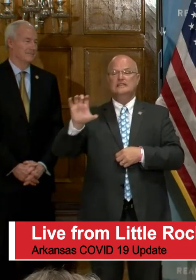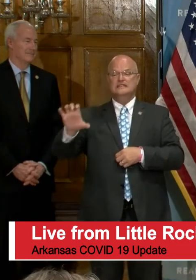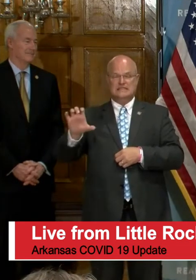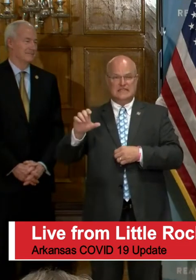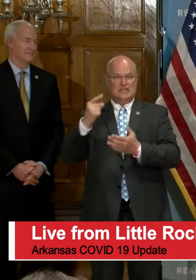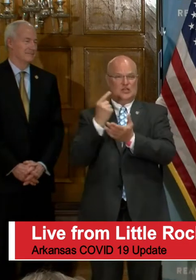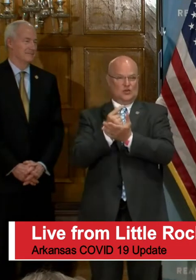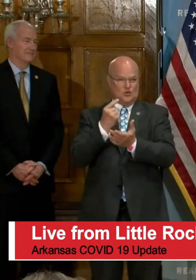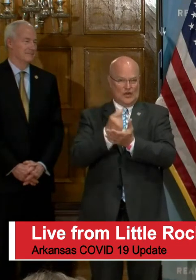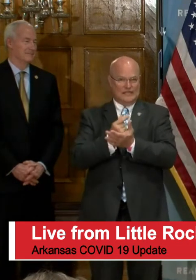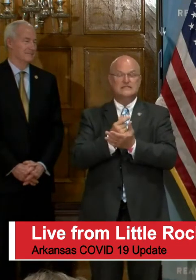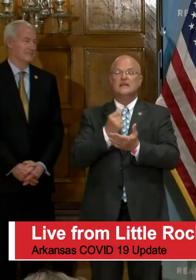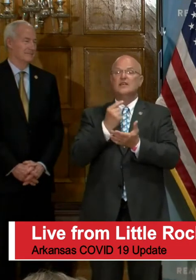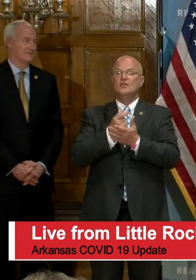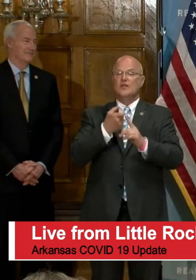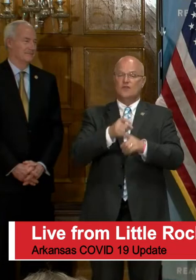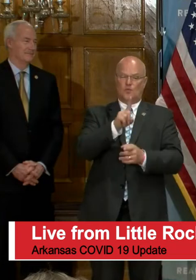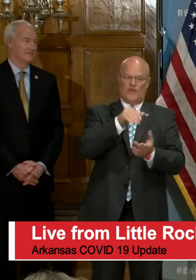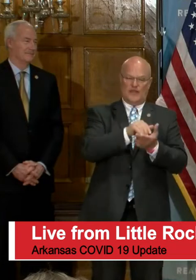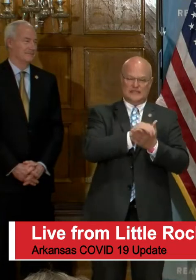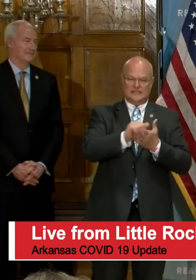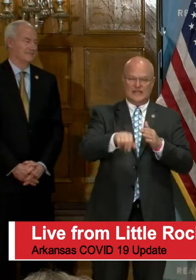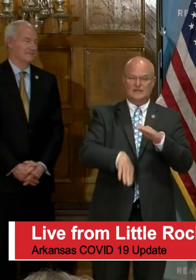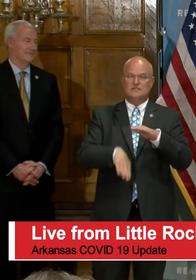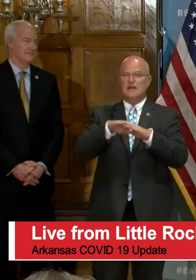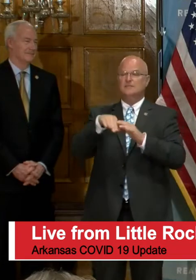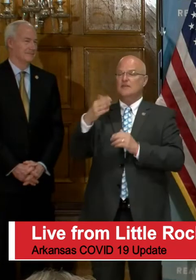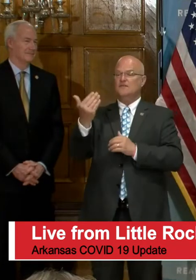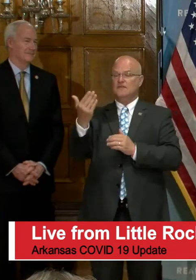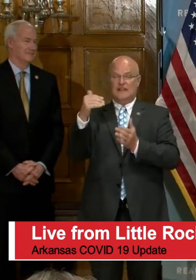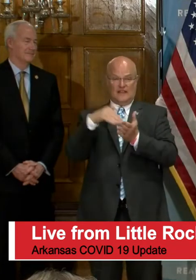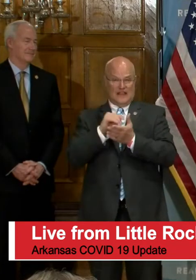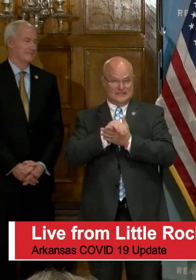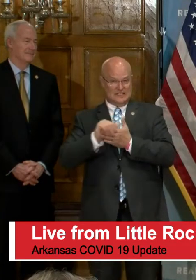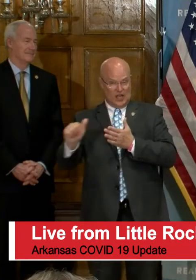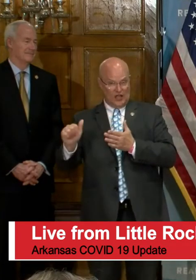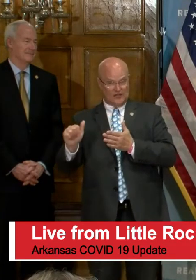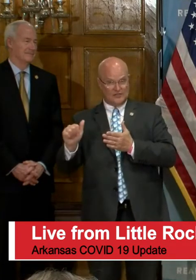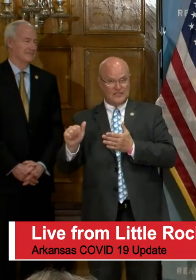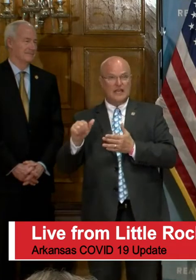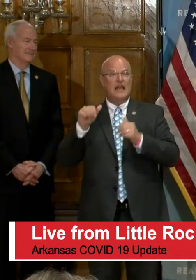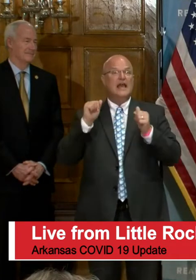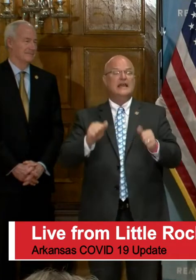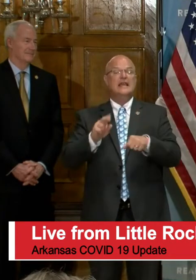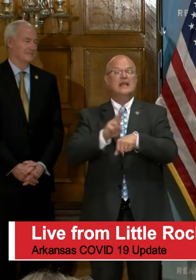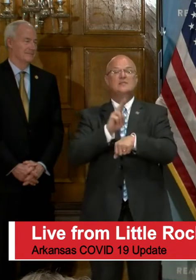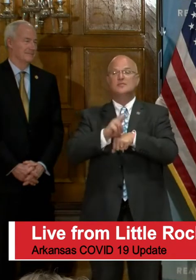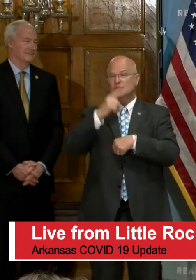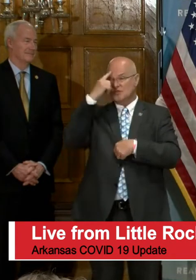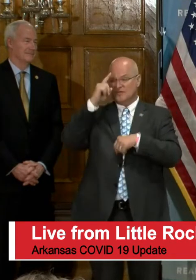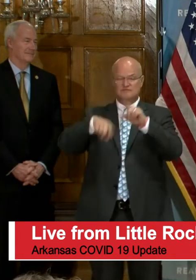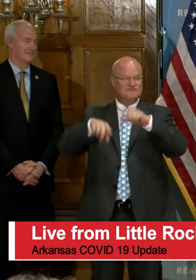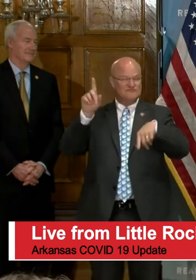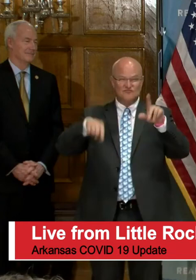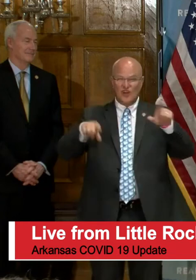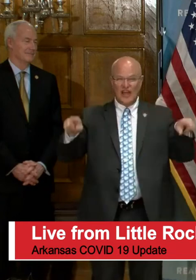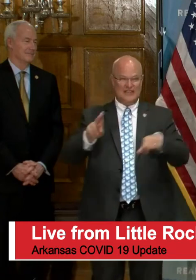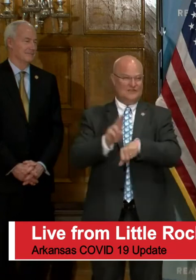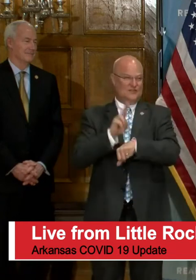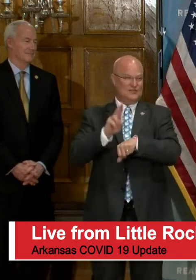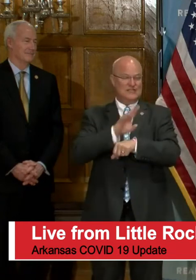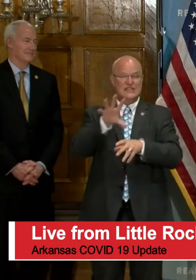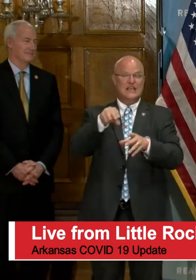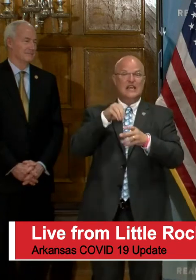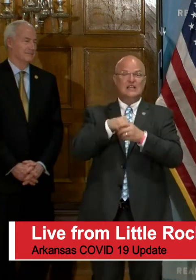The grants will range from $1,000 up to $15,000, and they can be used for a variety of